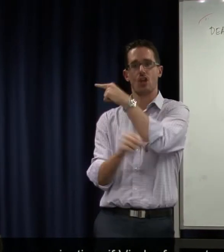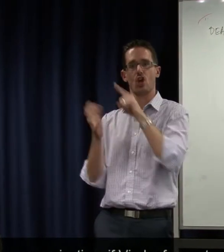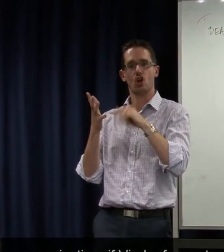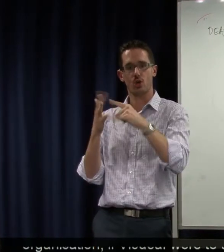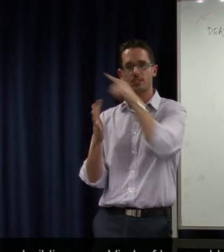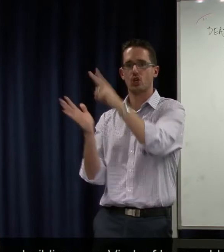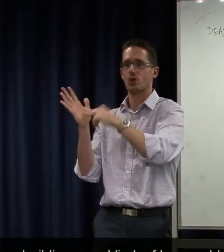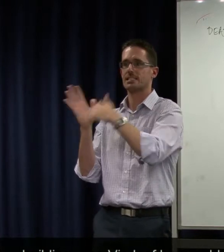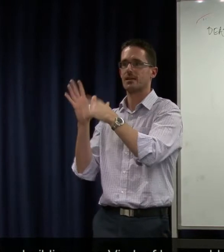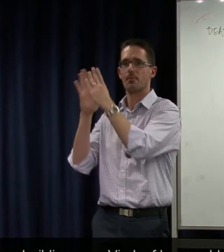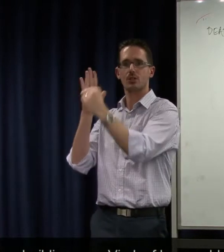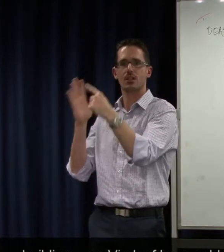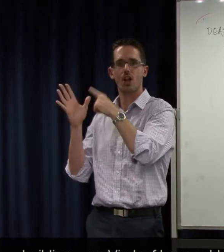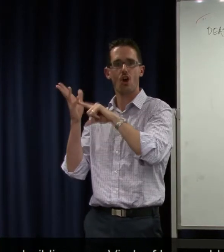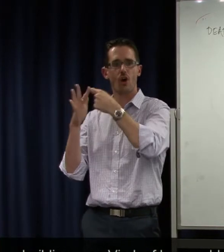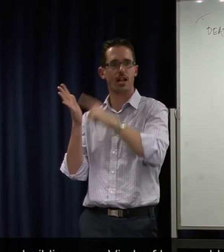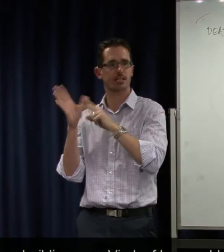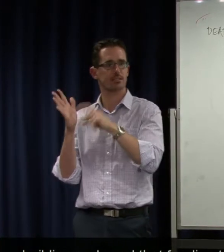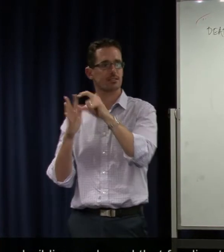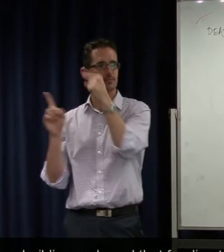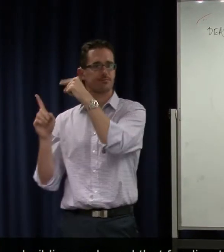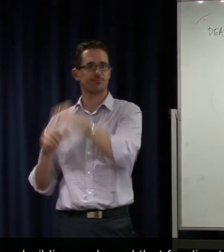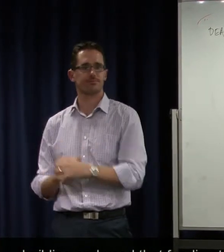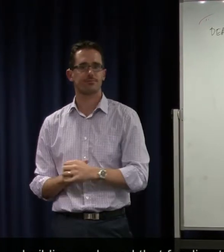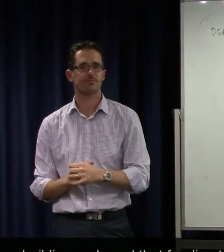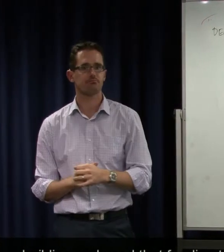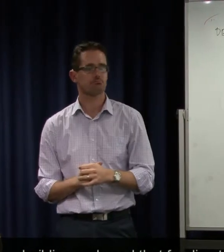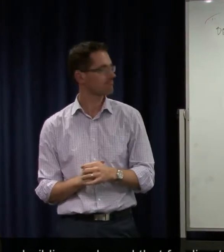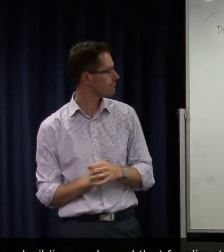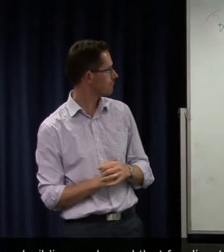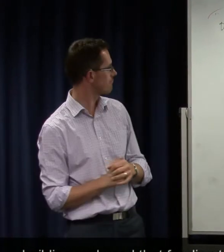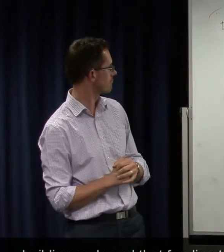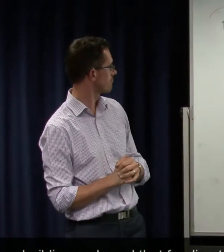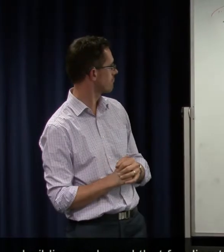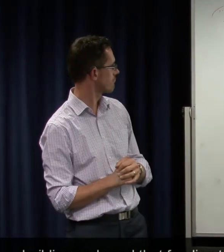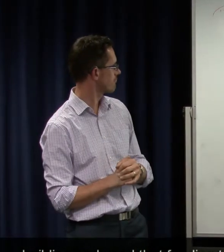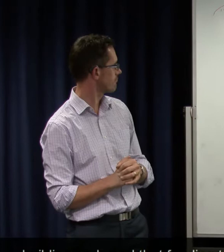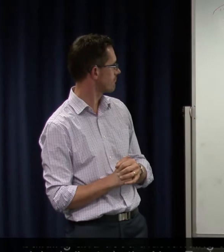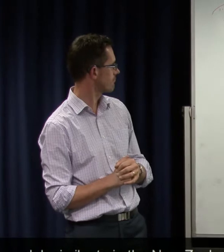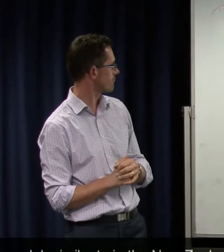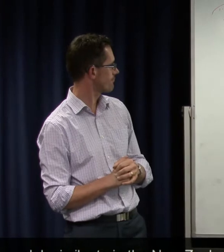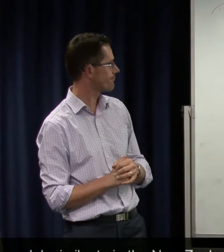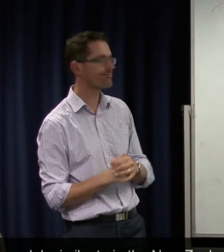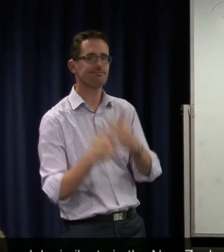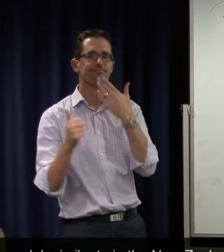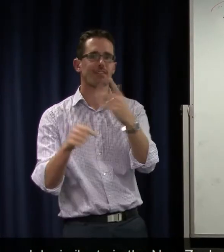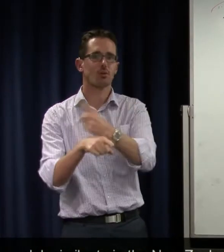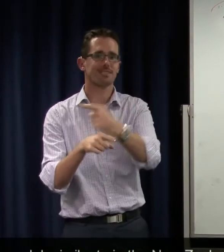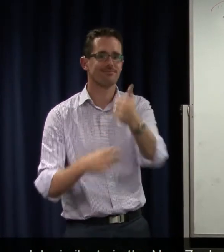a club similar to in the New Zealand model in Auckland, the deaf club that exists over there. Thanks for